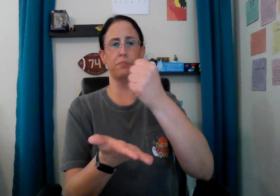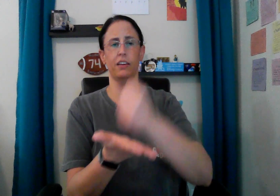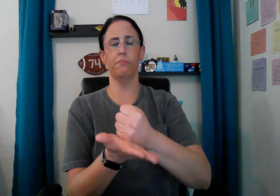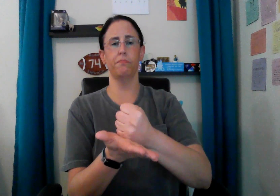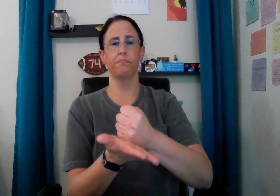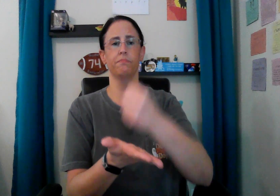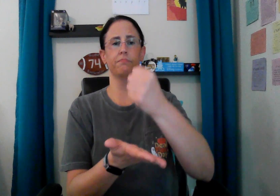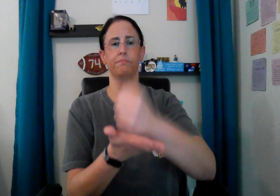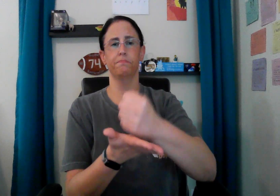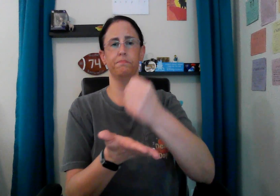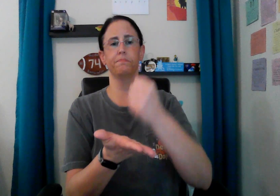it.